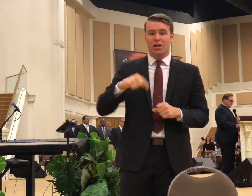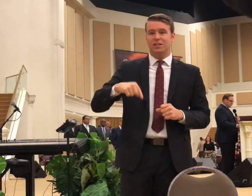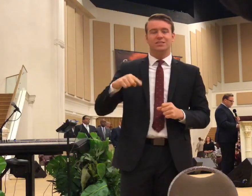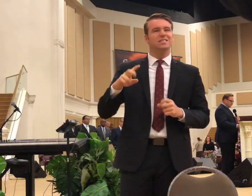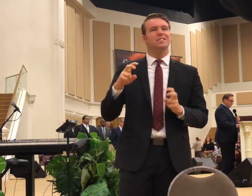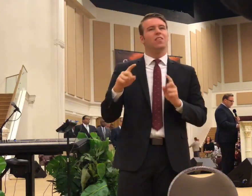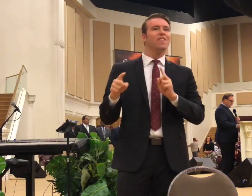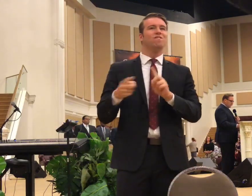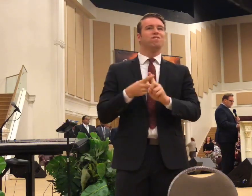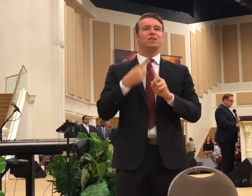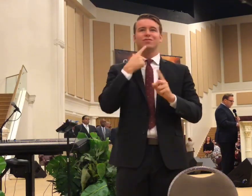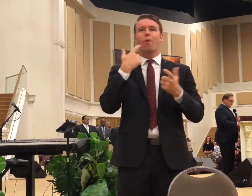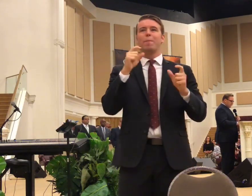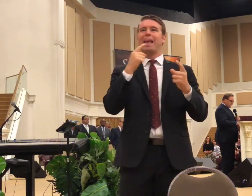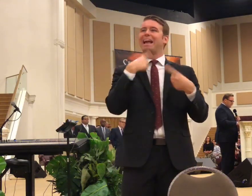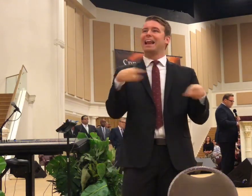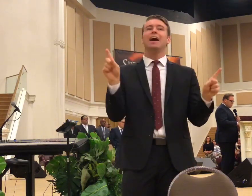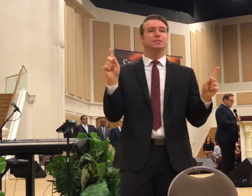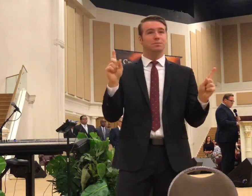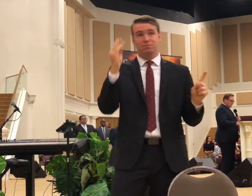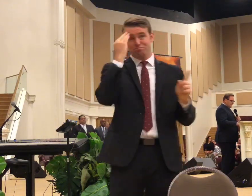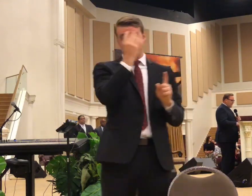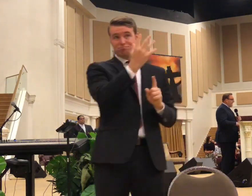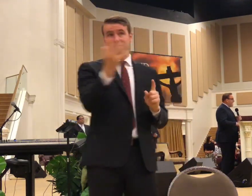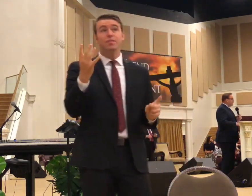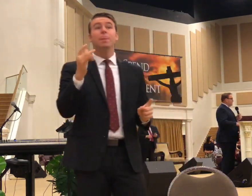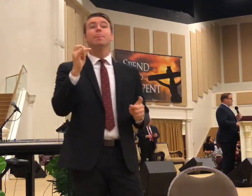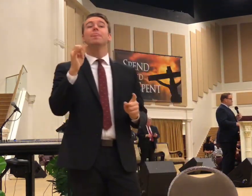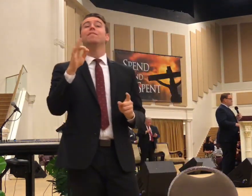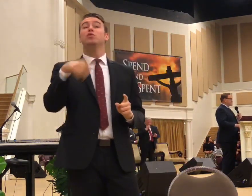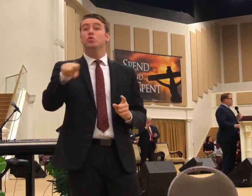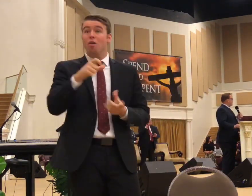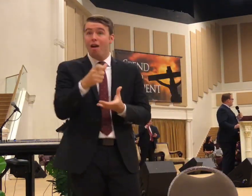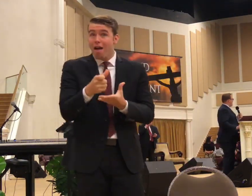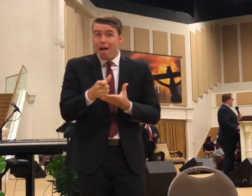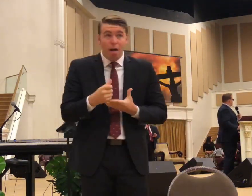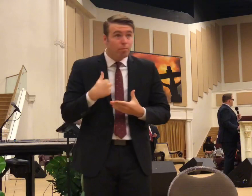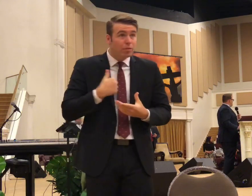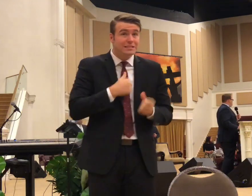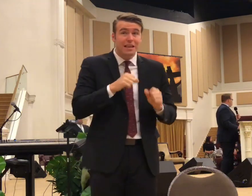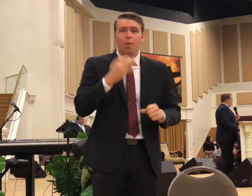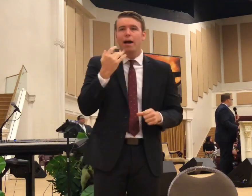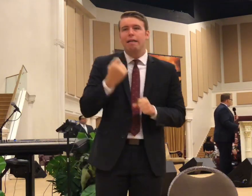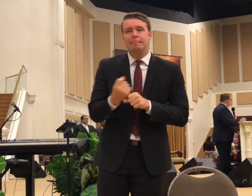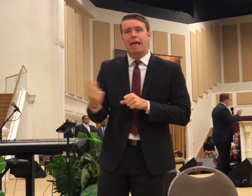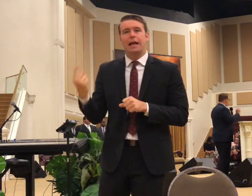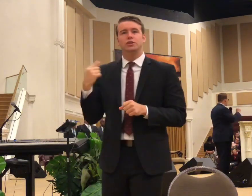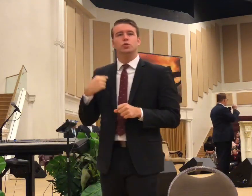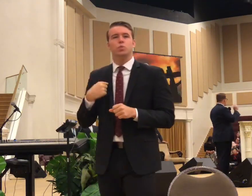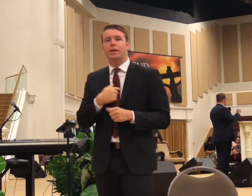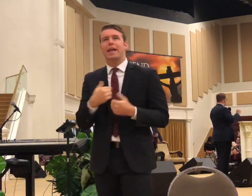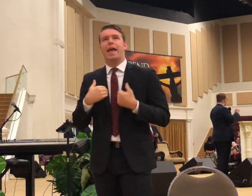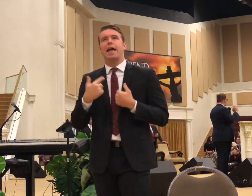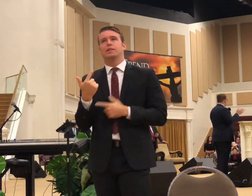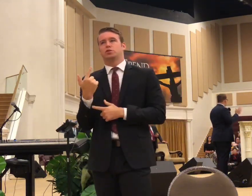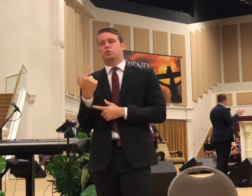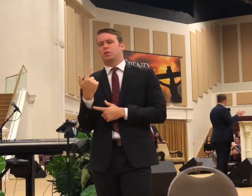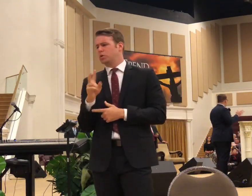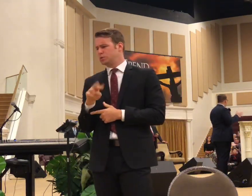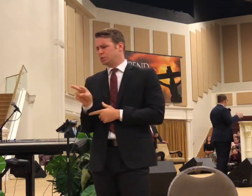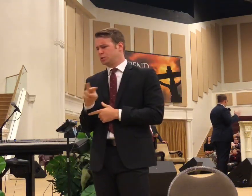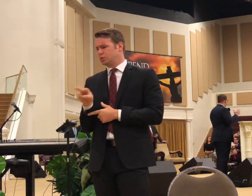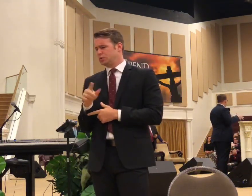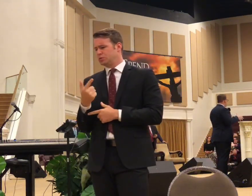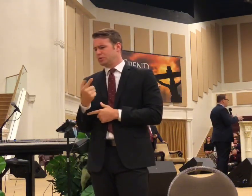the big announcements coming up. If you can help us, as you know, I think last year we had 21 or